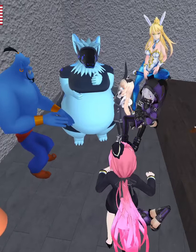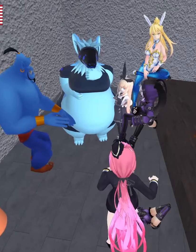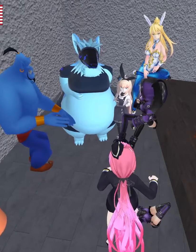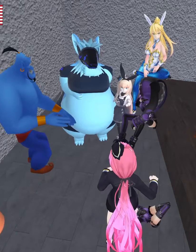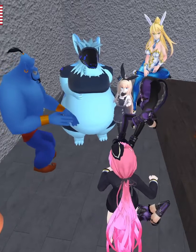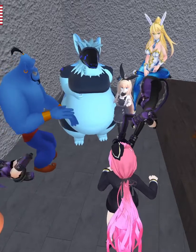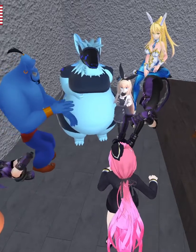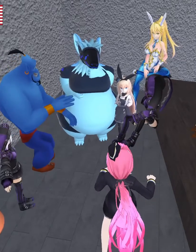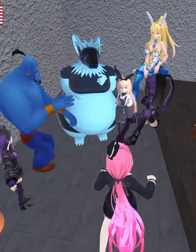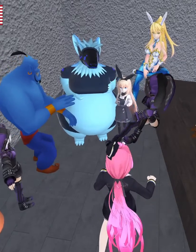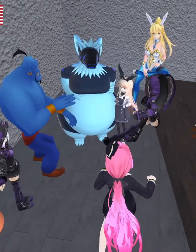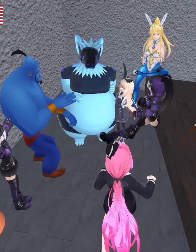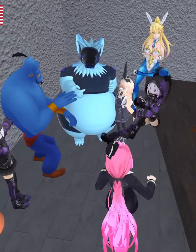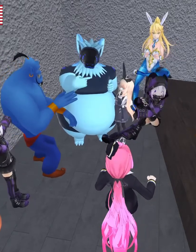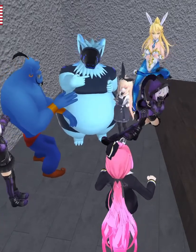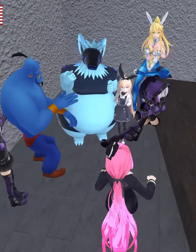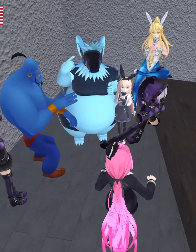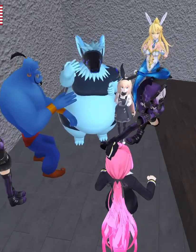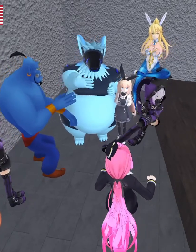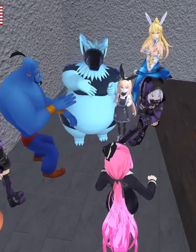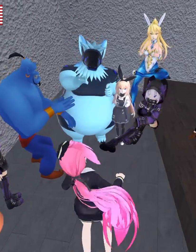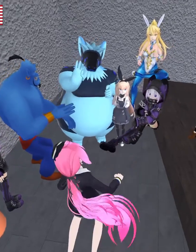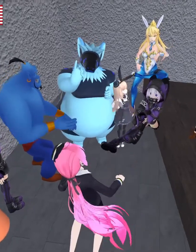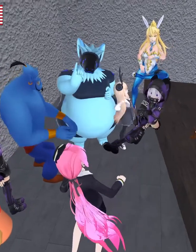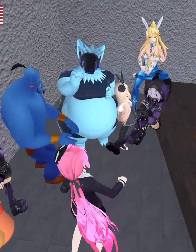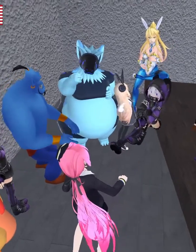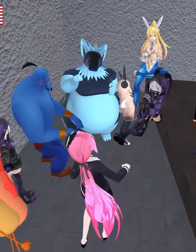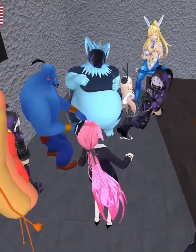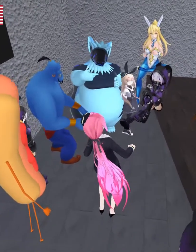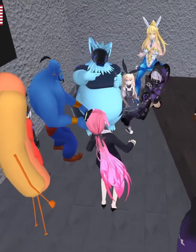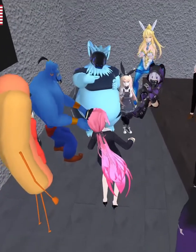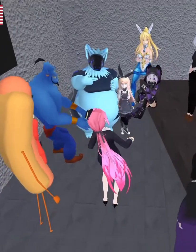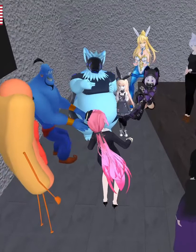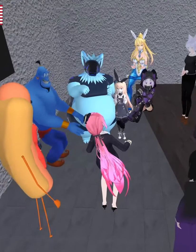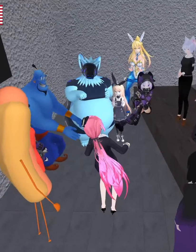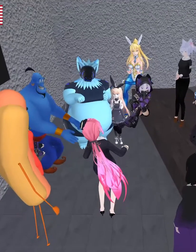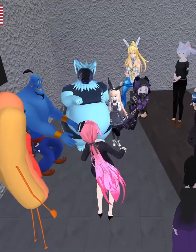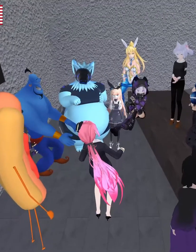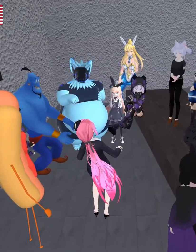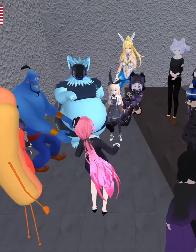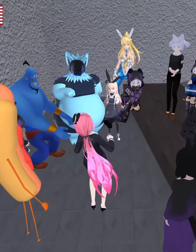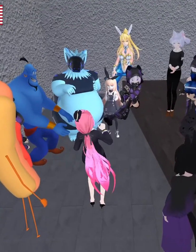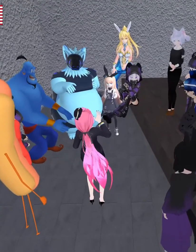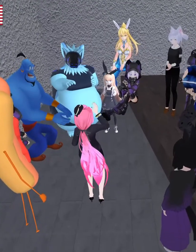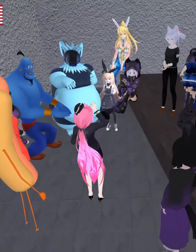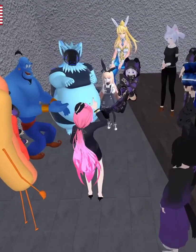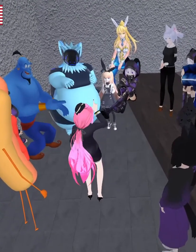Forget the drinking. Are we Like, just more meant to more do of like like the really story short that stories, we're or like what? going to do, really. So